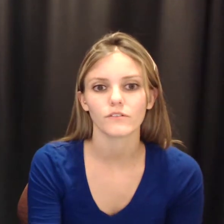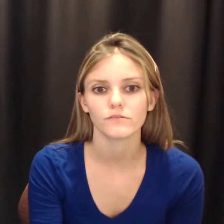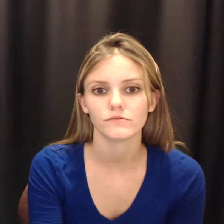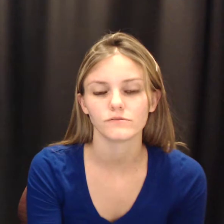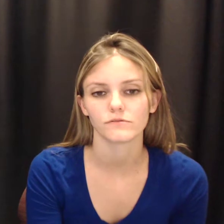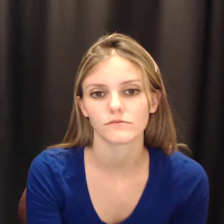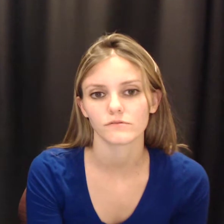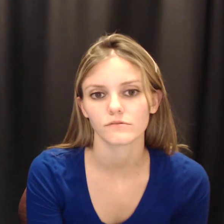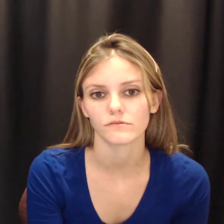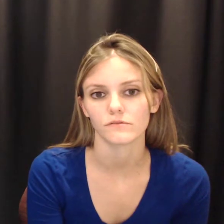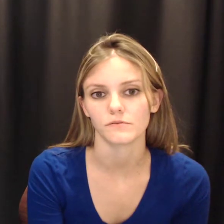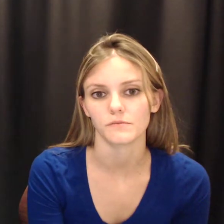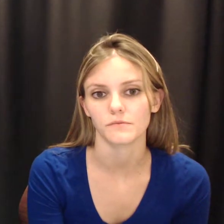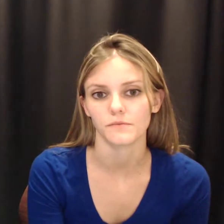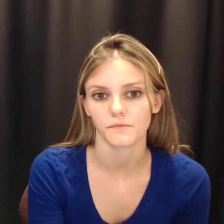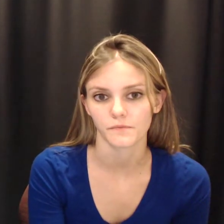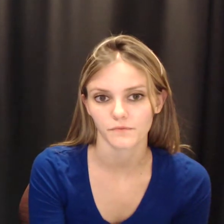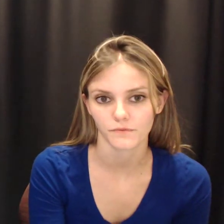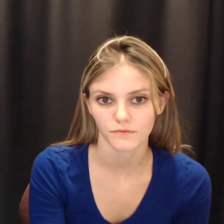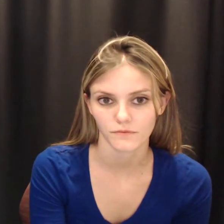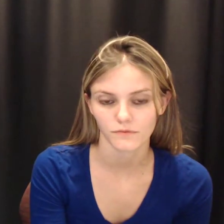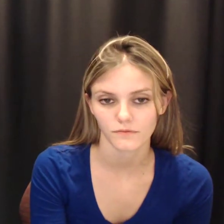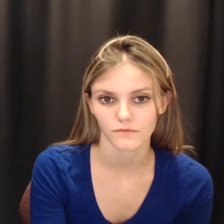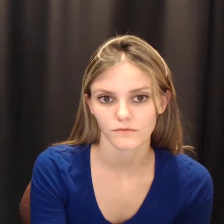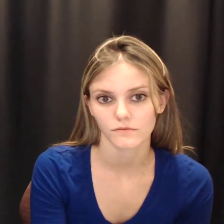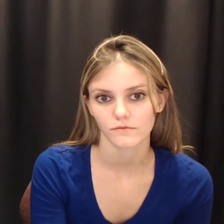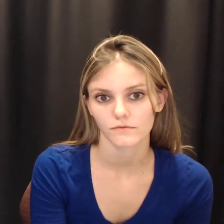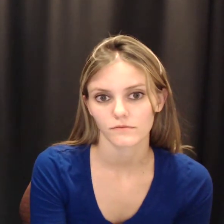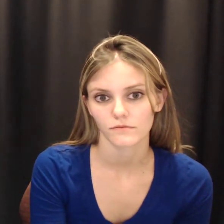Most recent. You don't have to tell me every place, but.